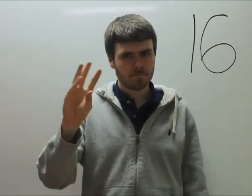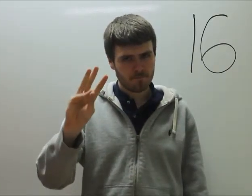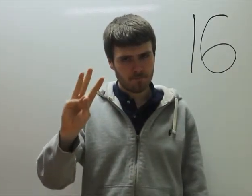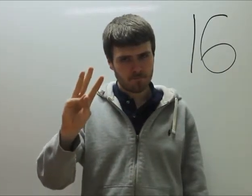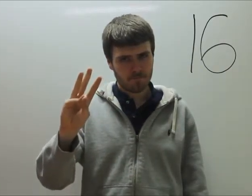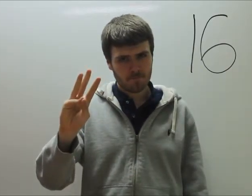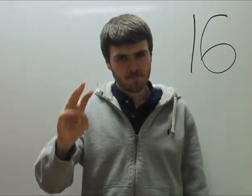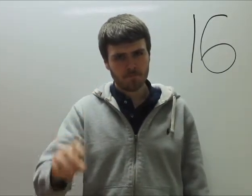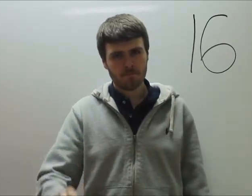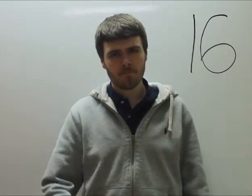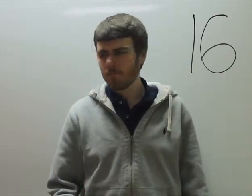16.